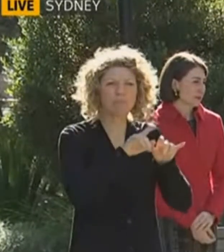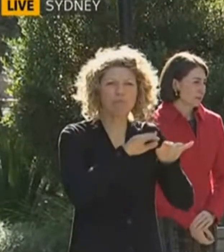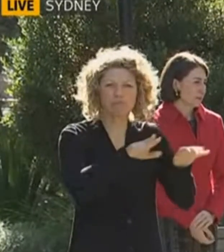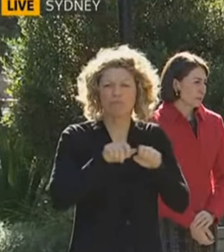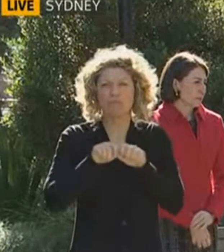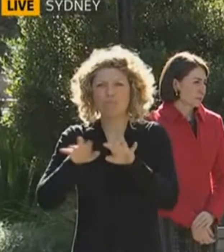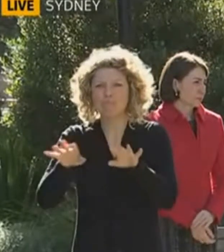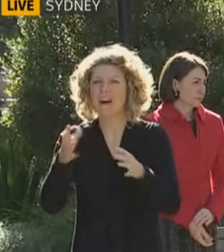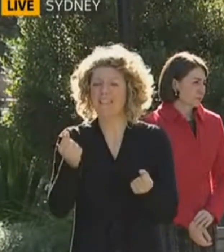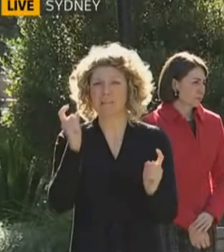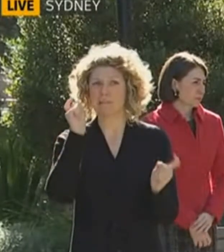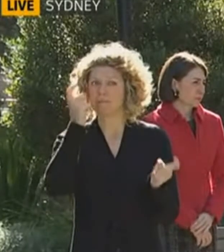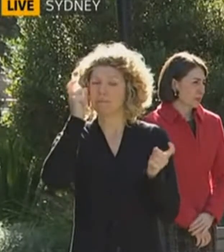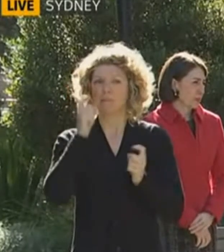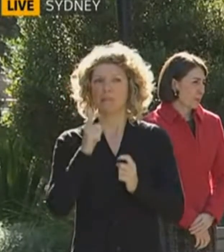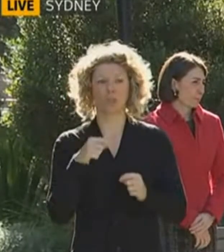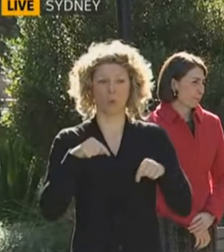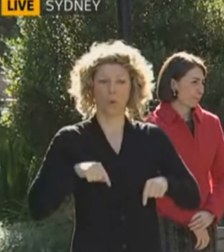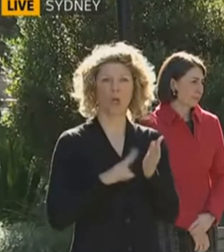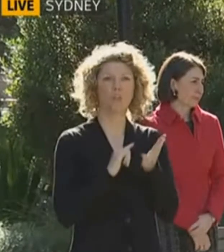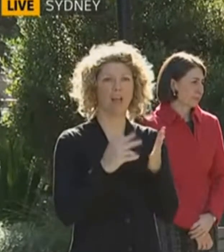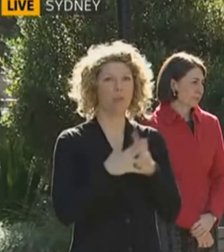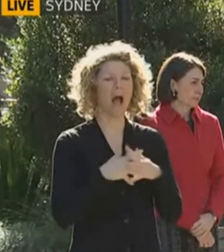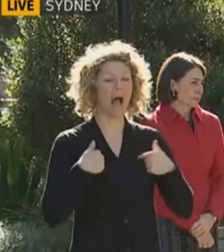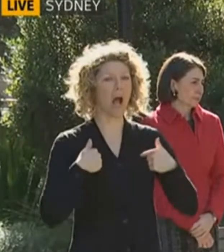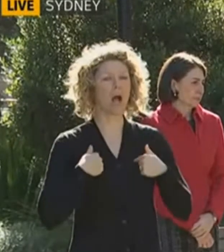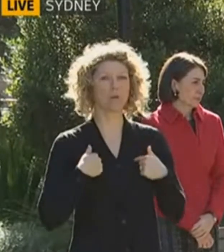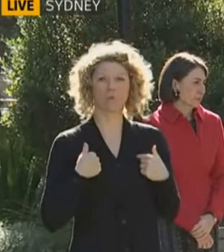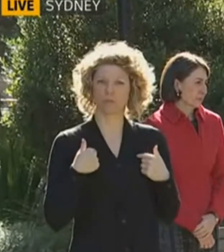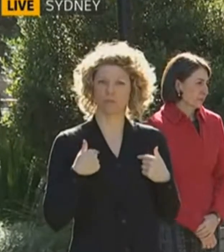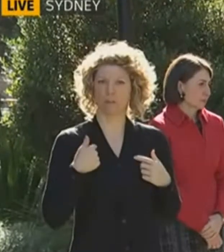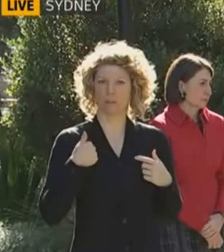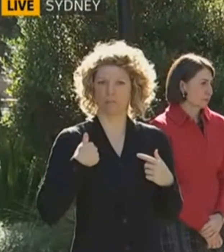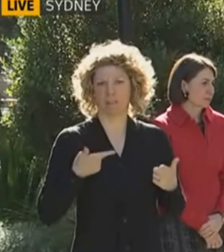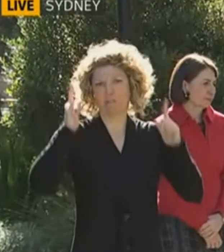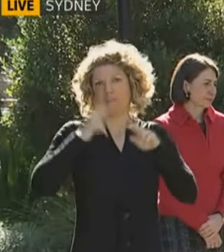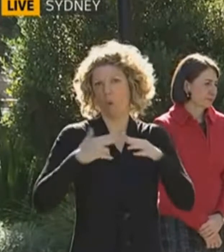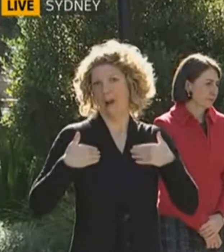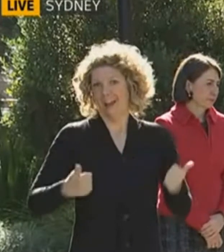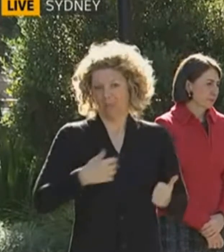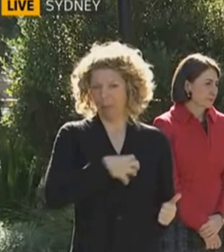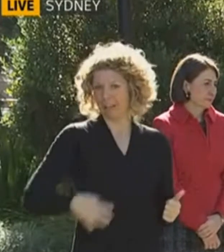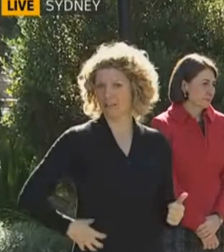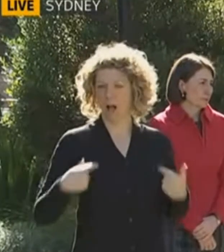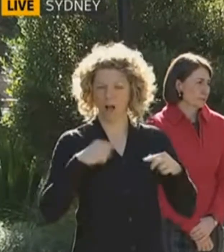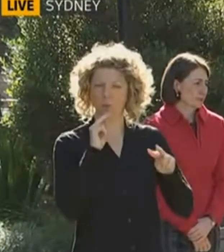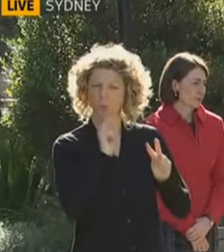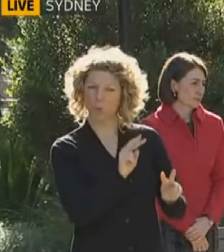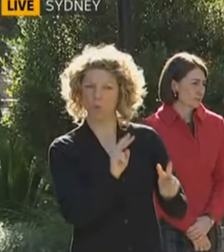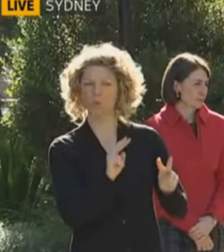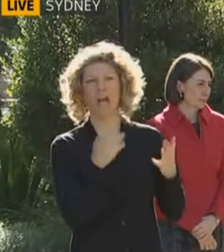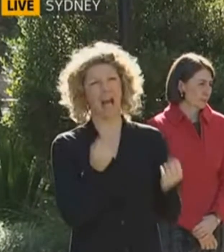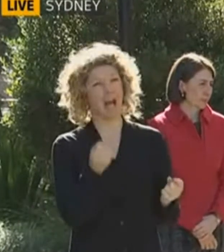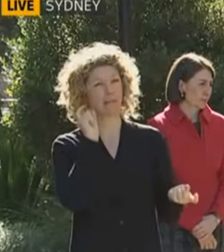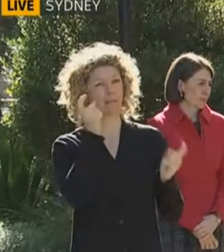has been concerning, as the New South Wales Health Minister, as has been said by the Premier. We were concerned that